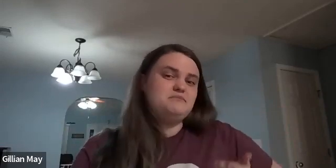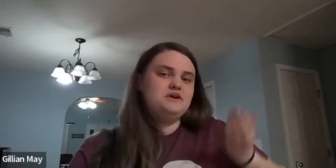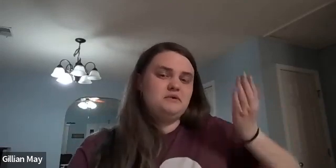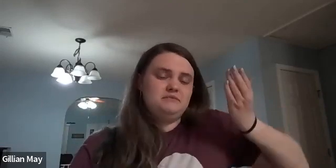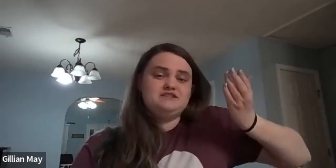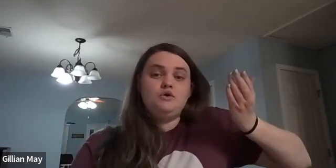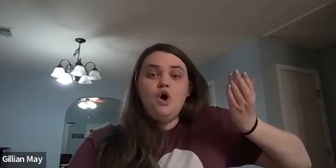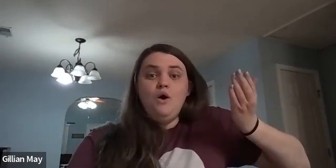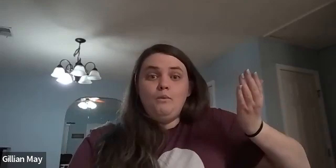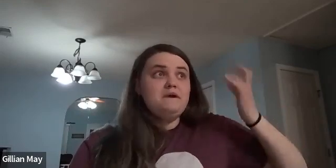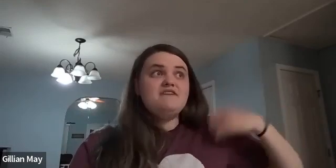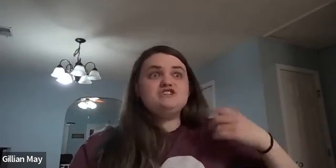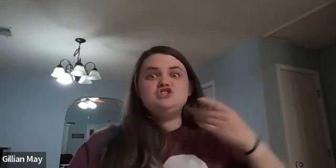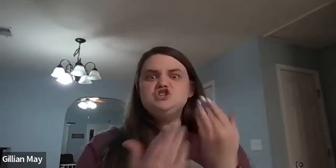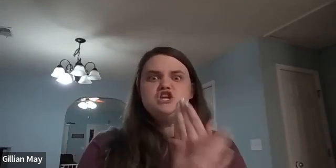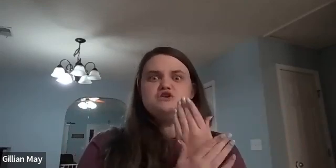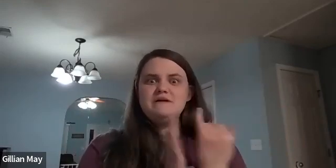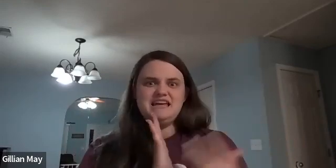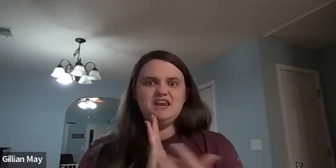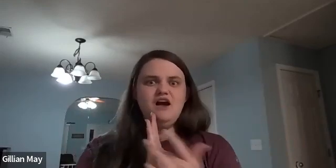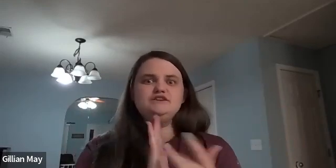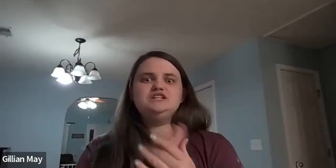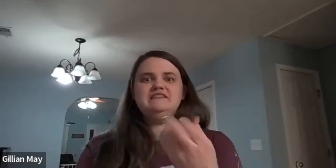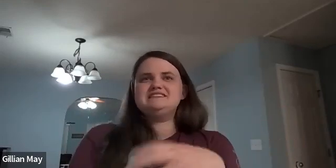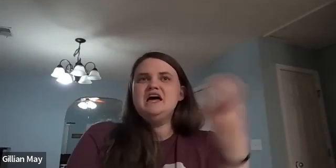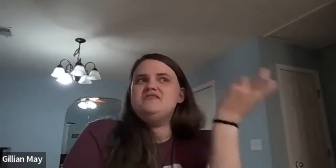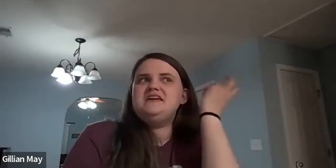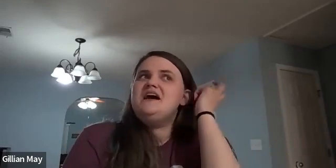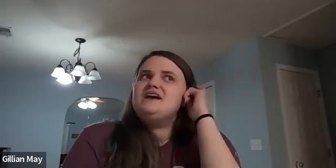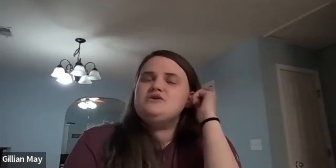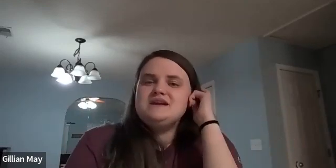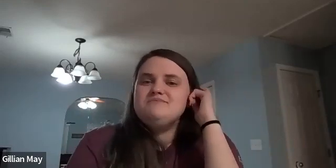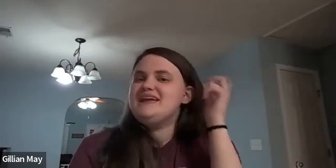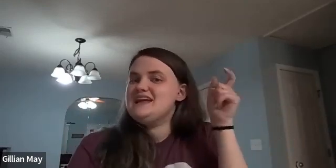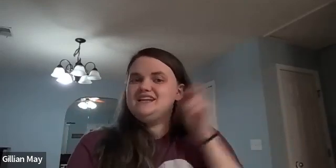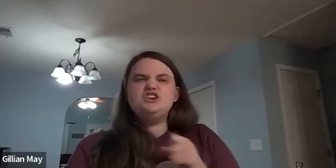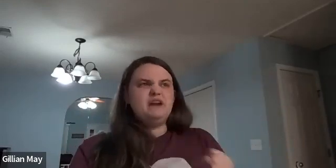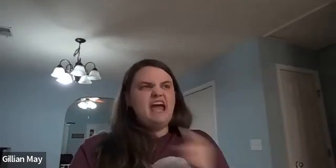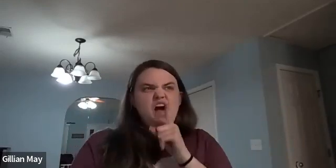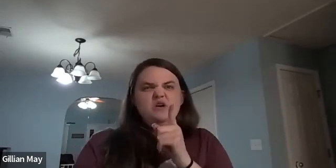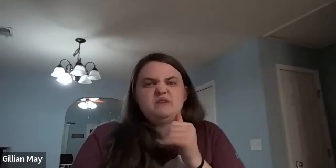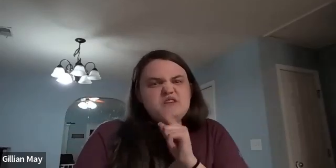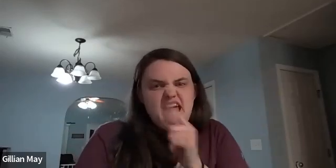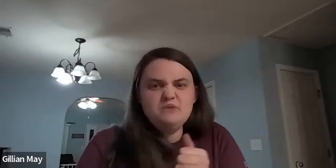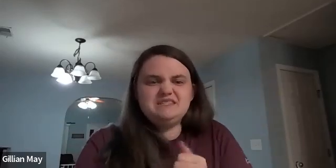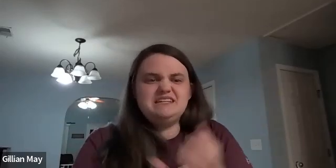put up on a pedestal, well, we have this new technology that's the cochlear implant, and and it really helps. Oh, they're not